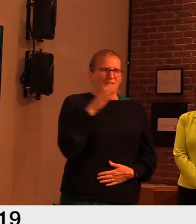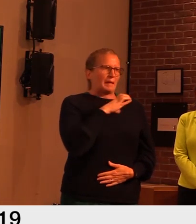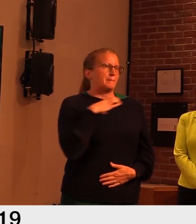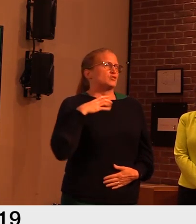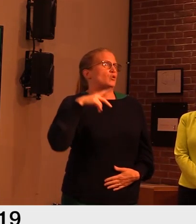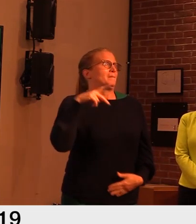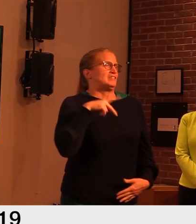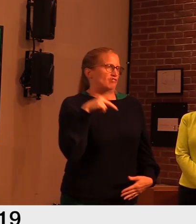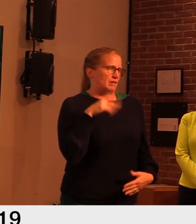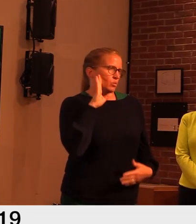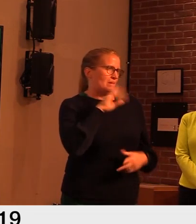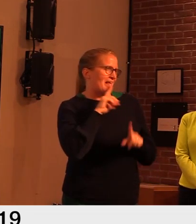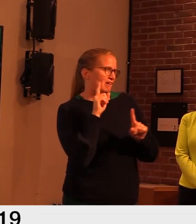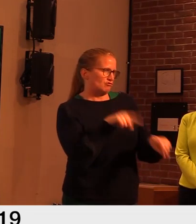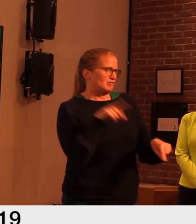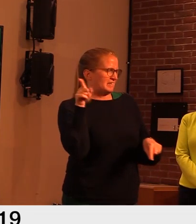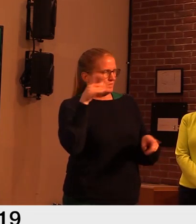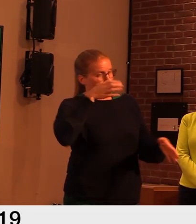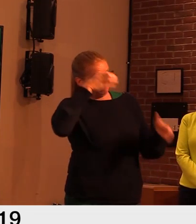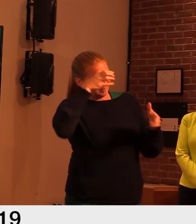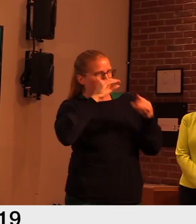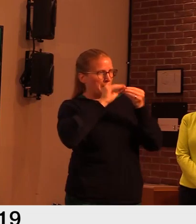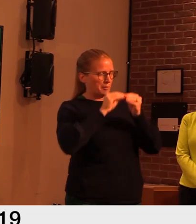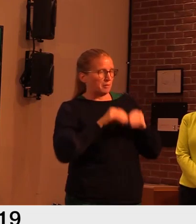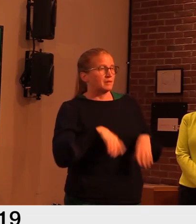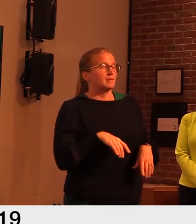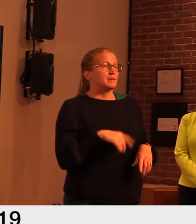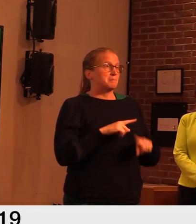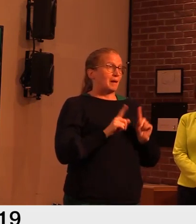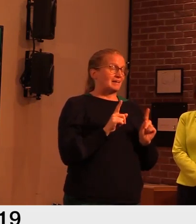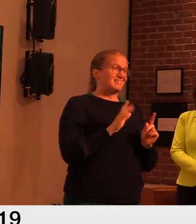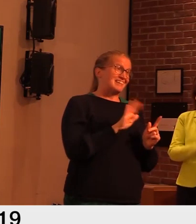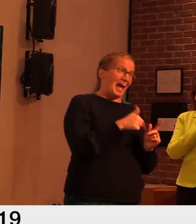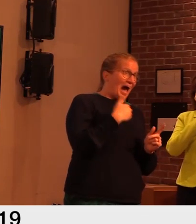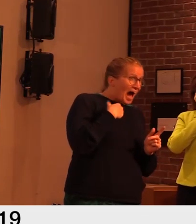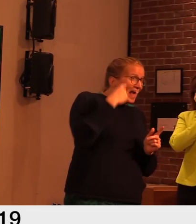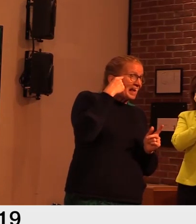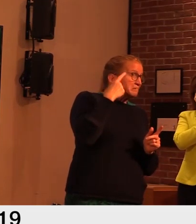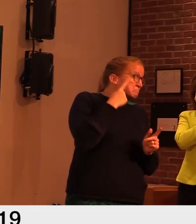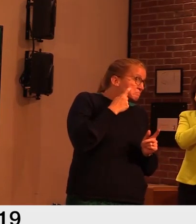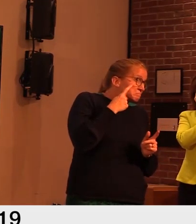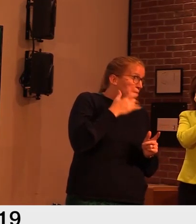is? Could it be potentially tied to the protests